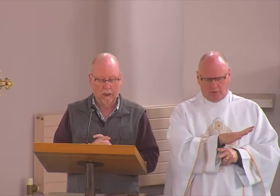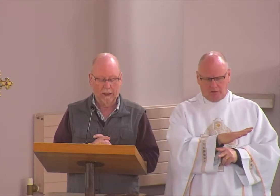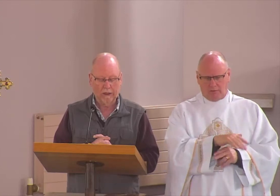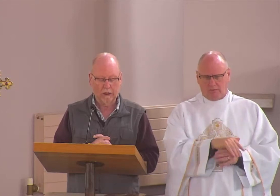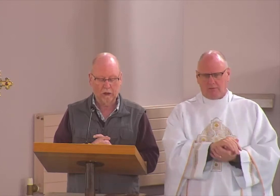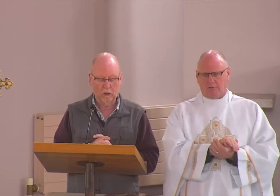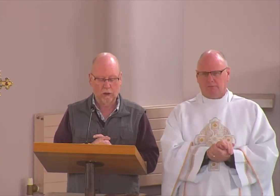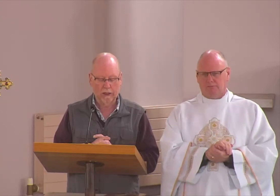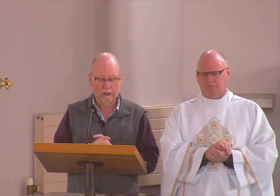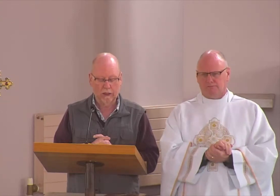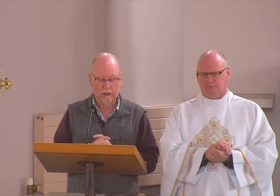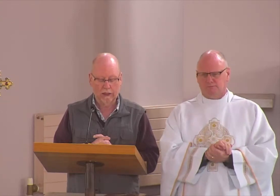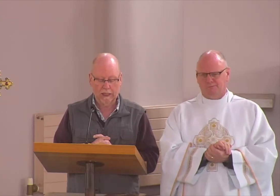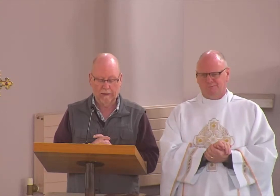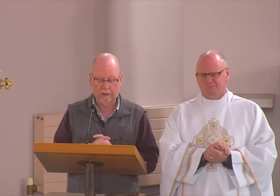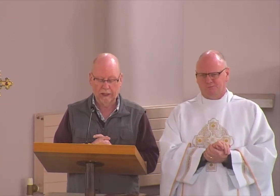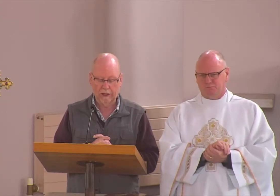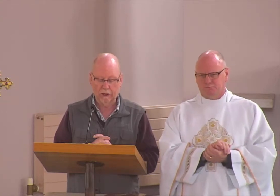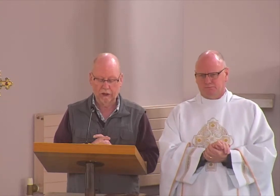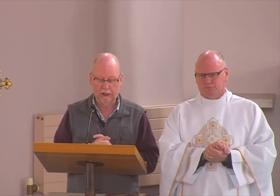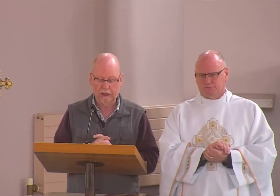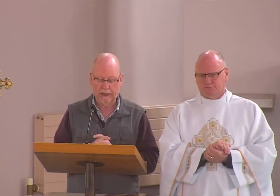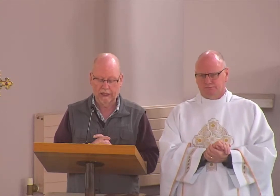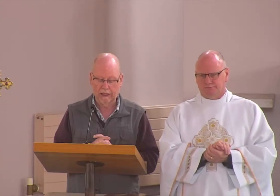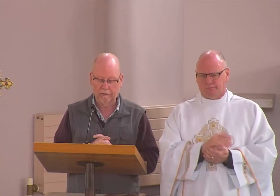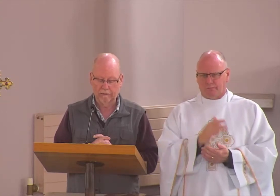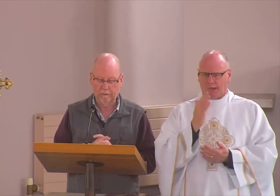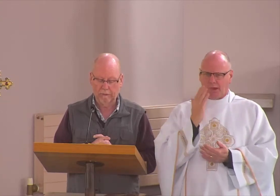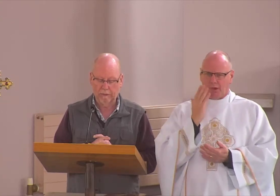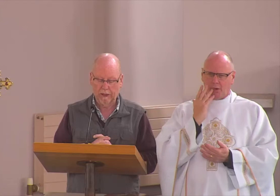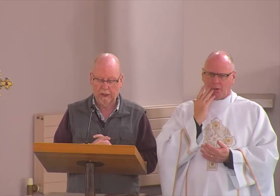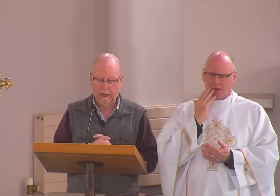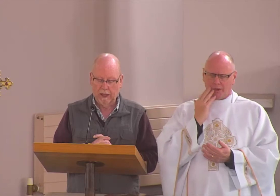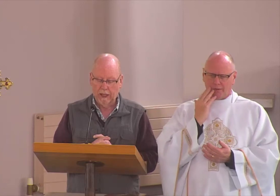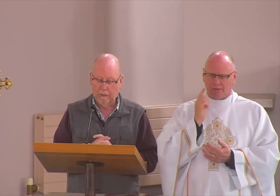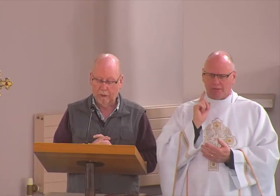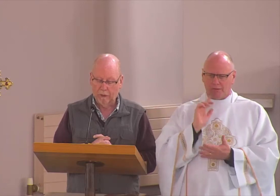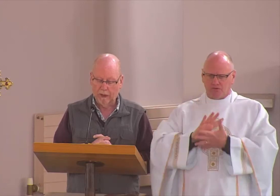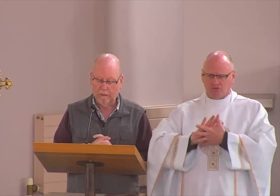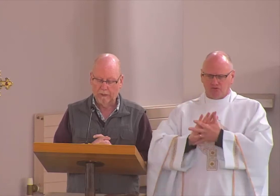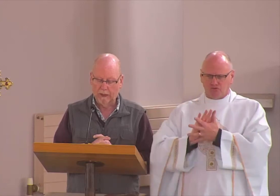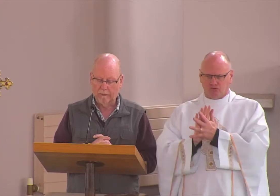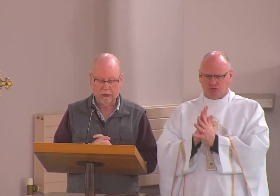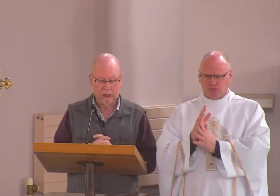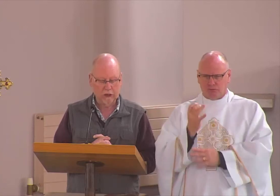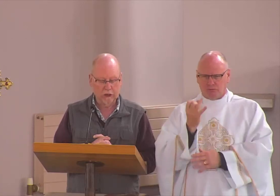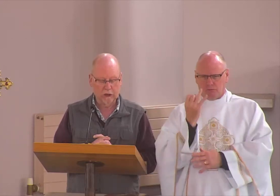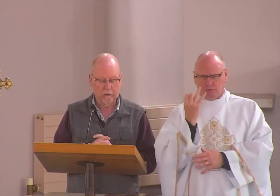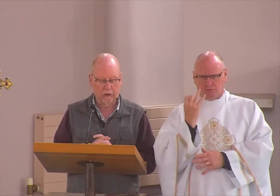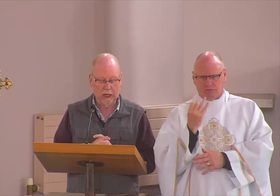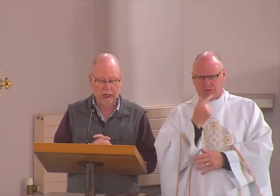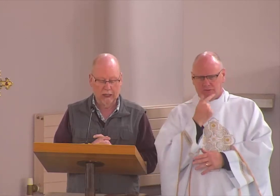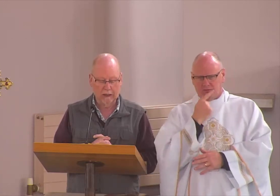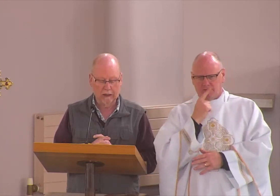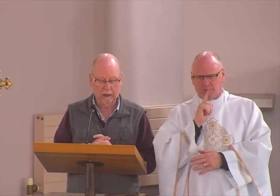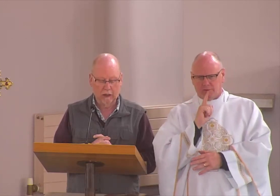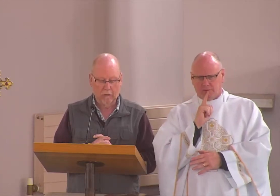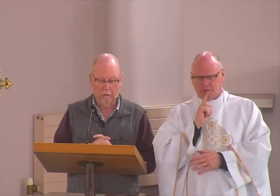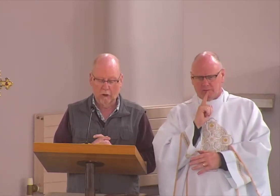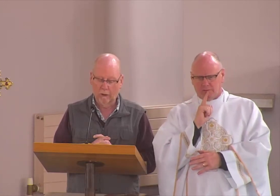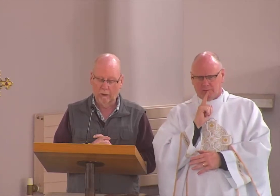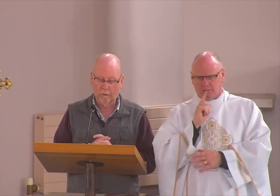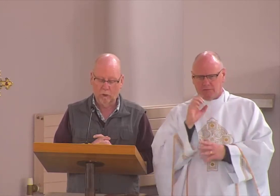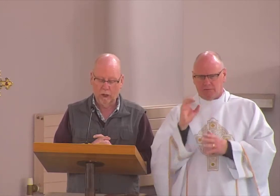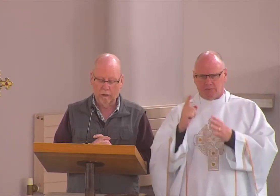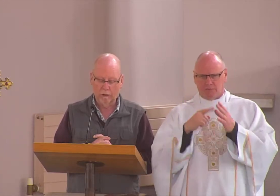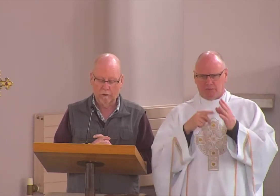When he had destroyed seven nations in Canaan, he put them in possession of their land for